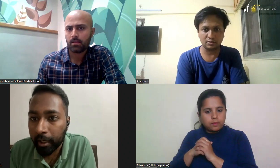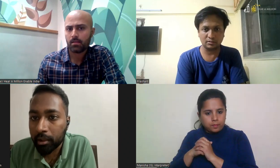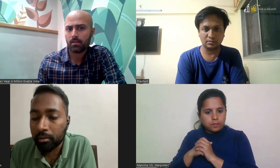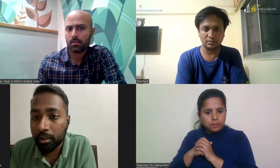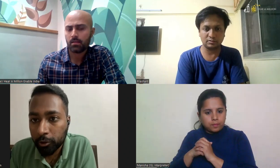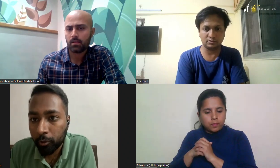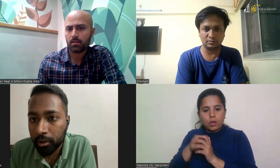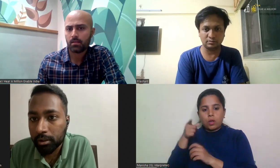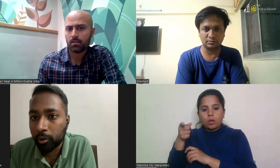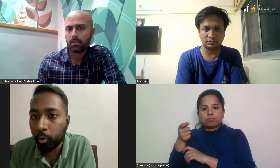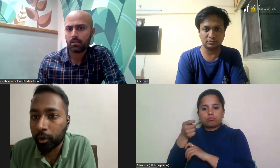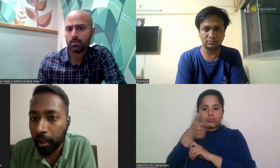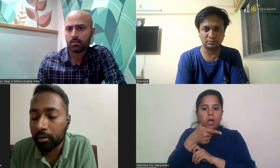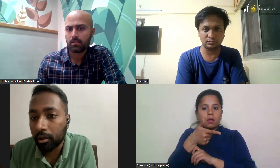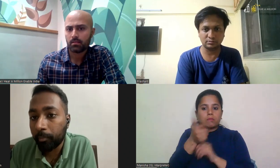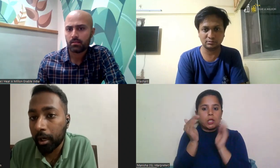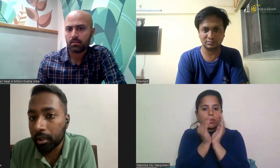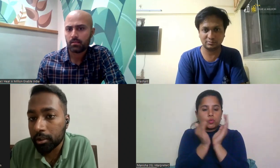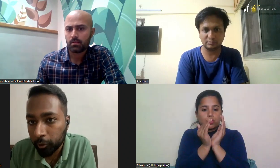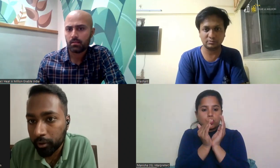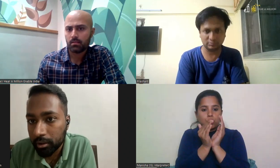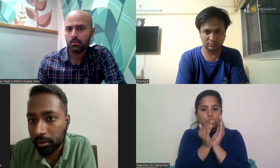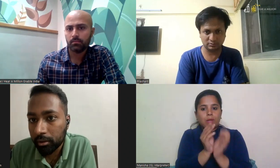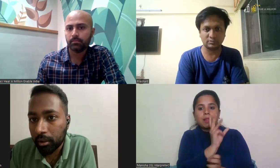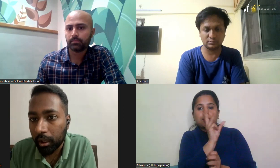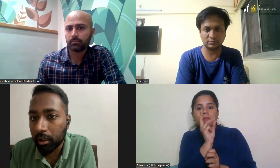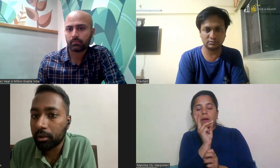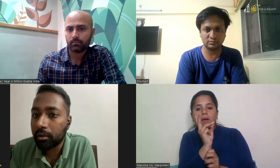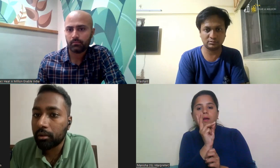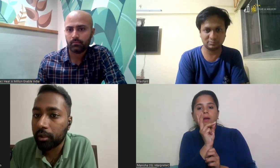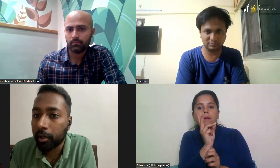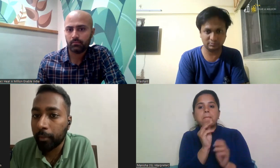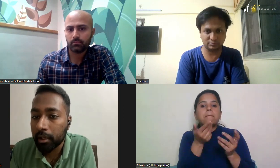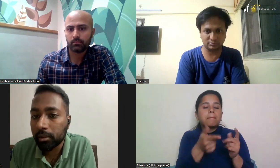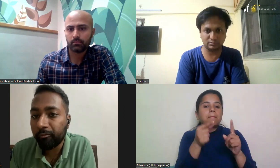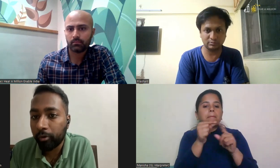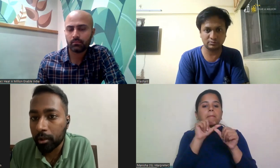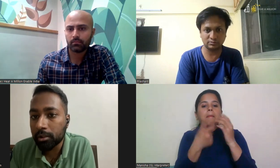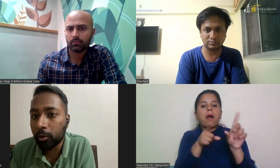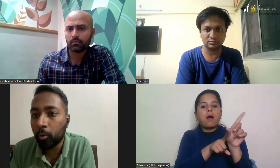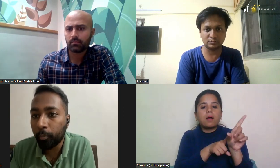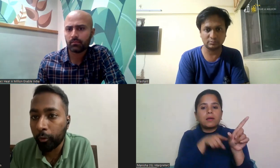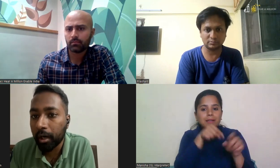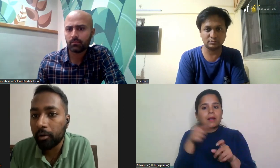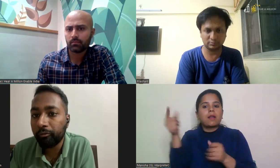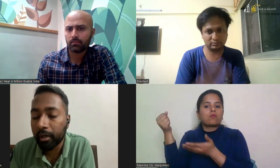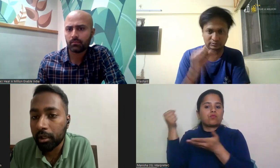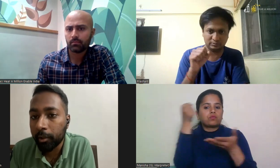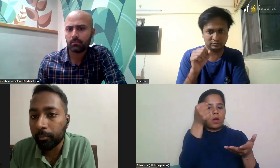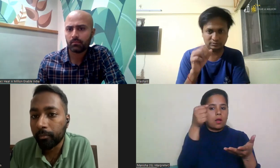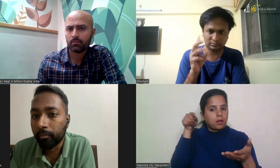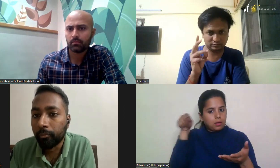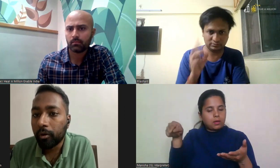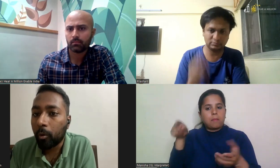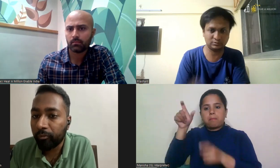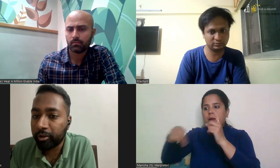who pay the insurance to take third party insurance and then makes a fund to provide